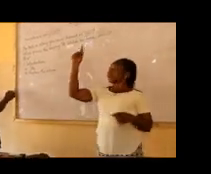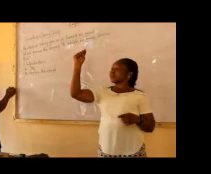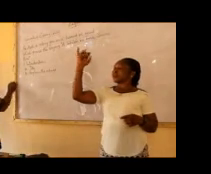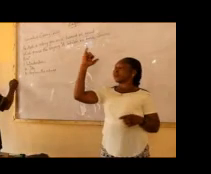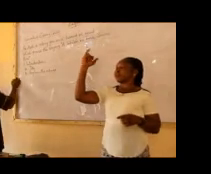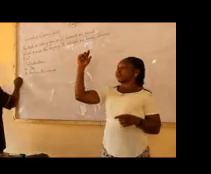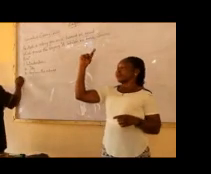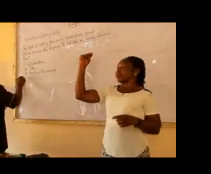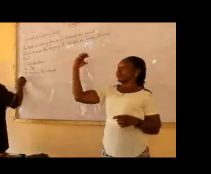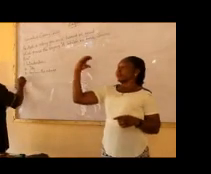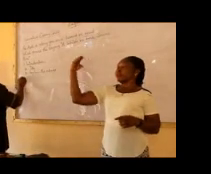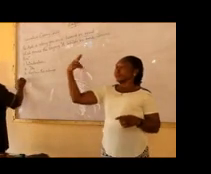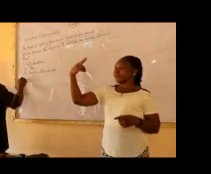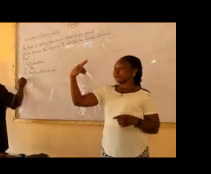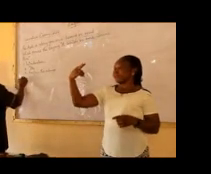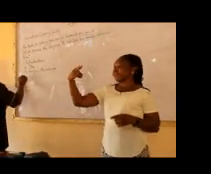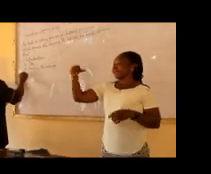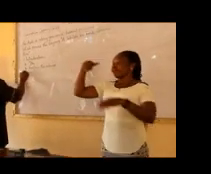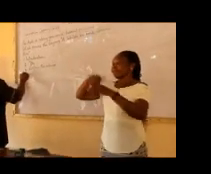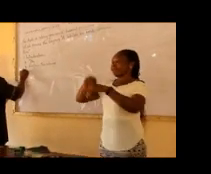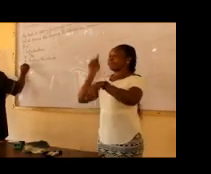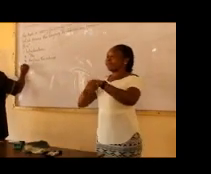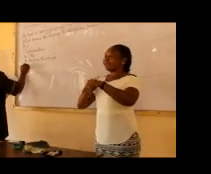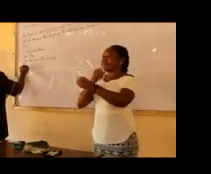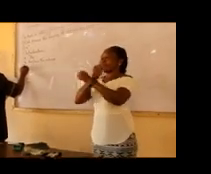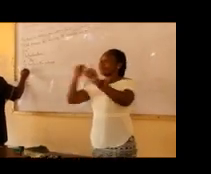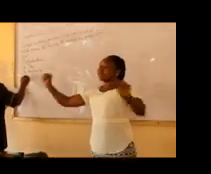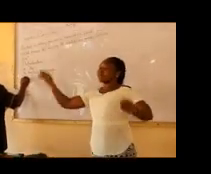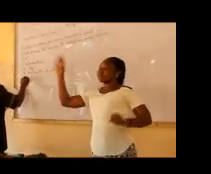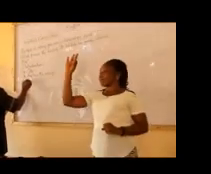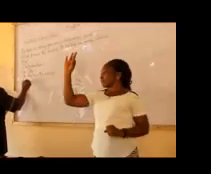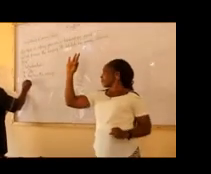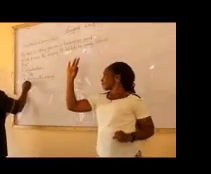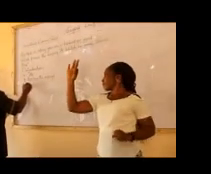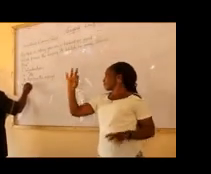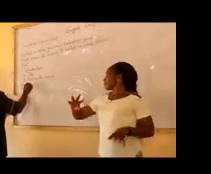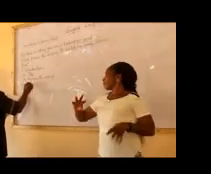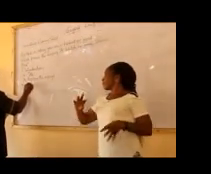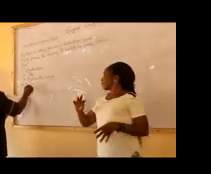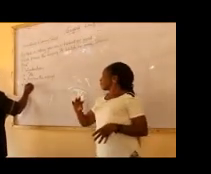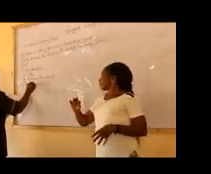Then, number 2 is the body